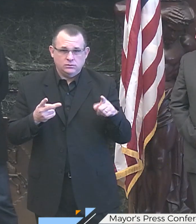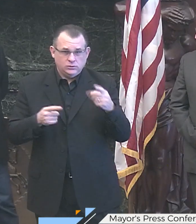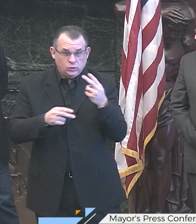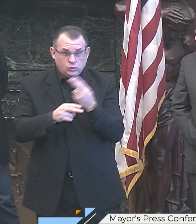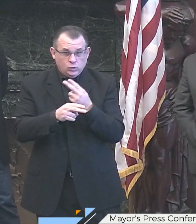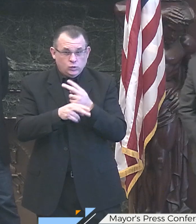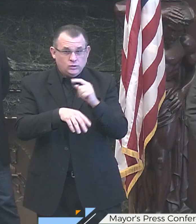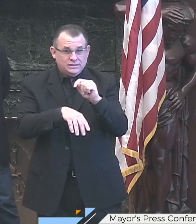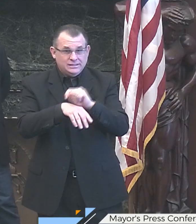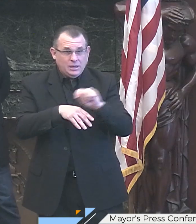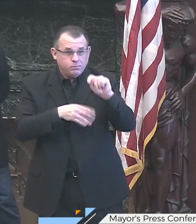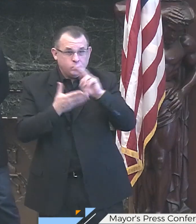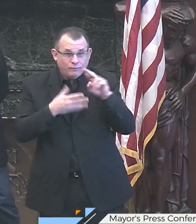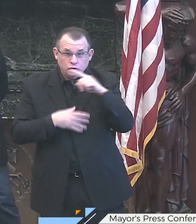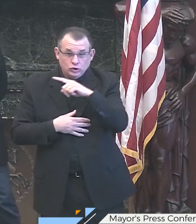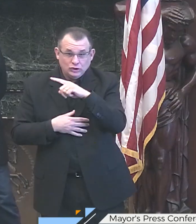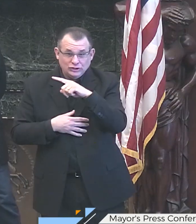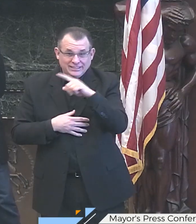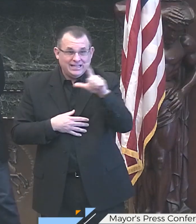extra hospital space?